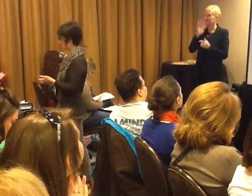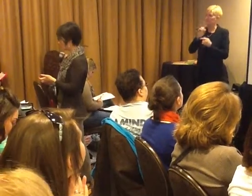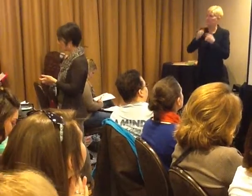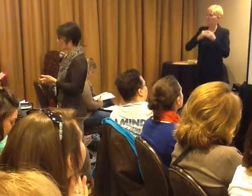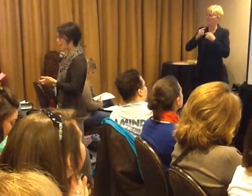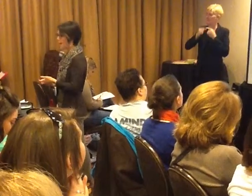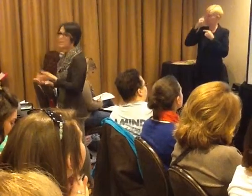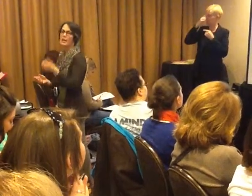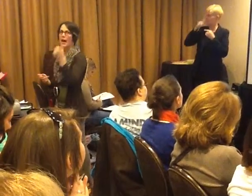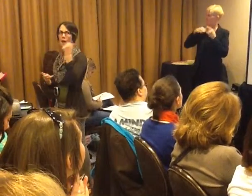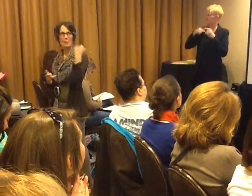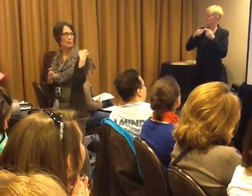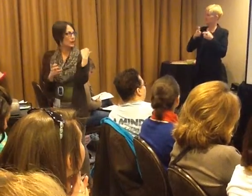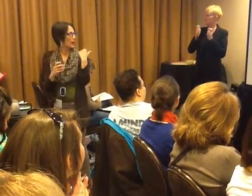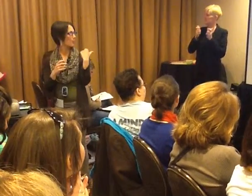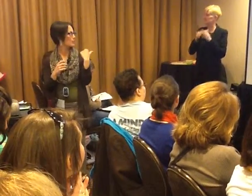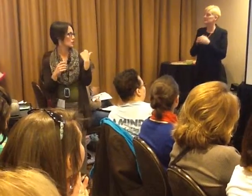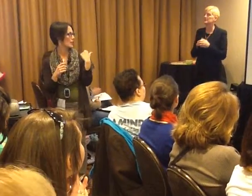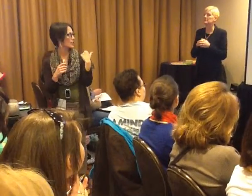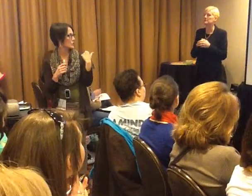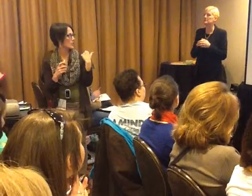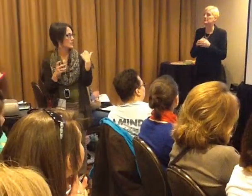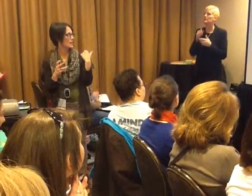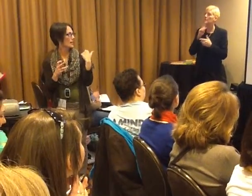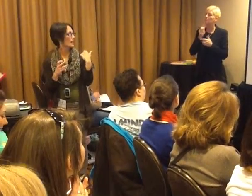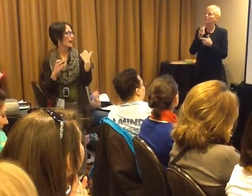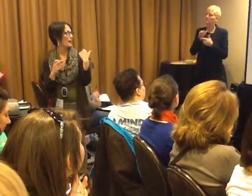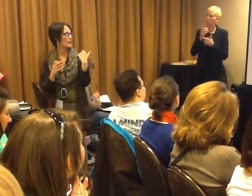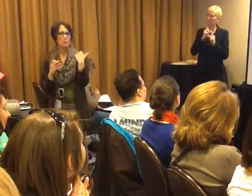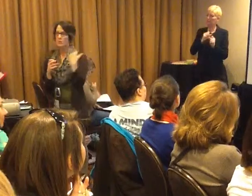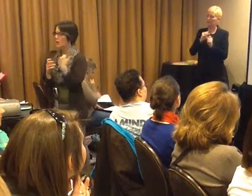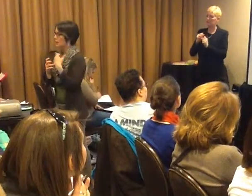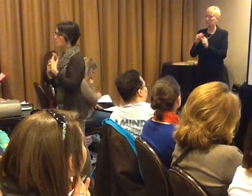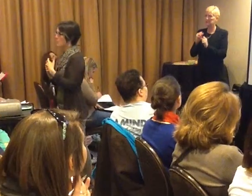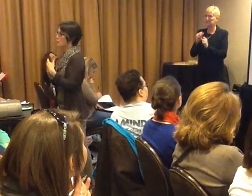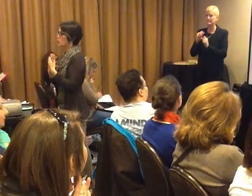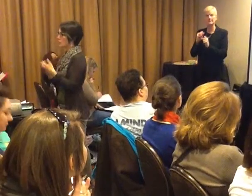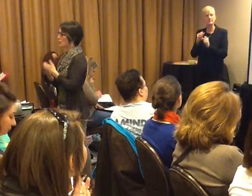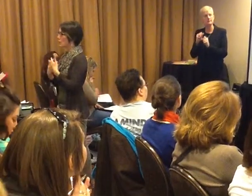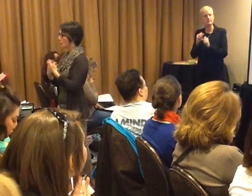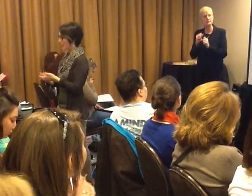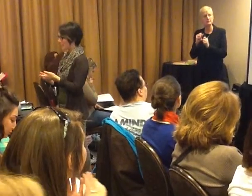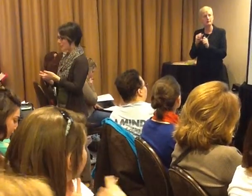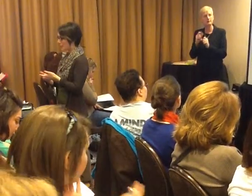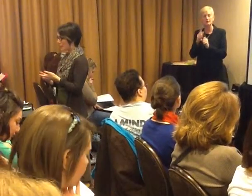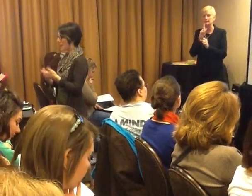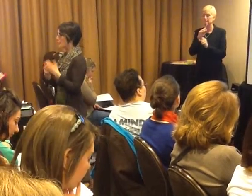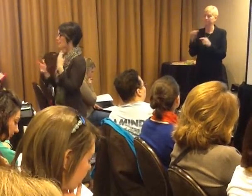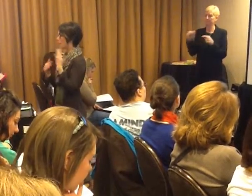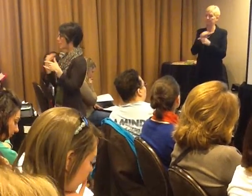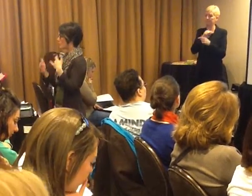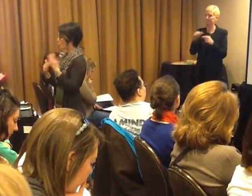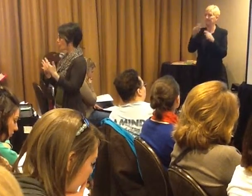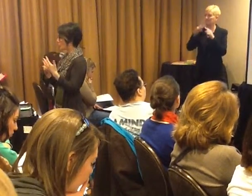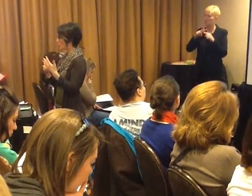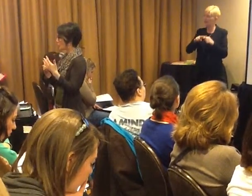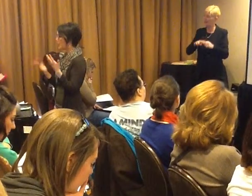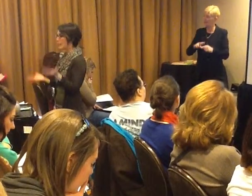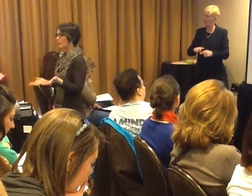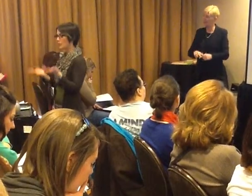very difficult for them. There were a couple of strategies that they were talking about to drill vocabulary and to kind of